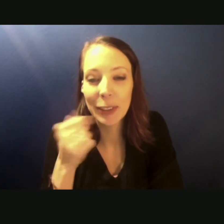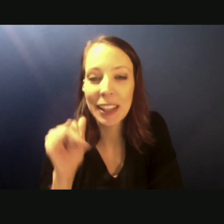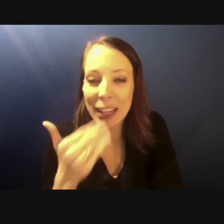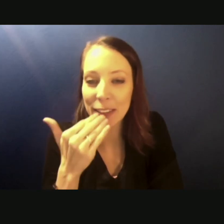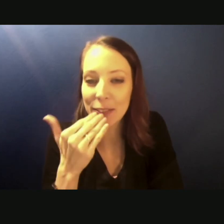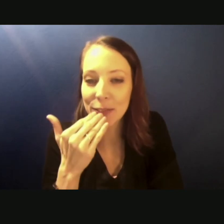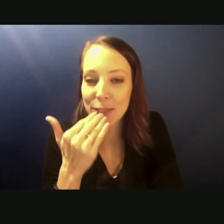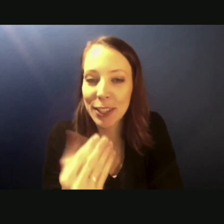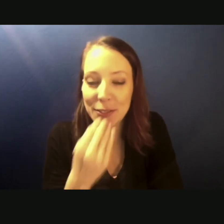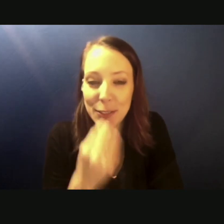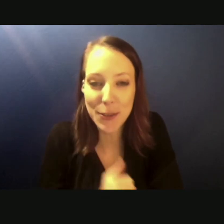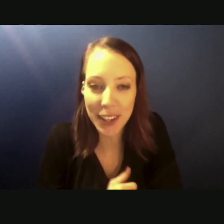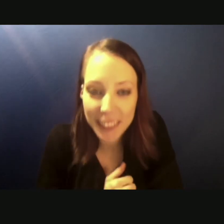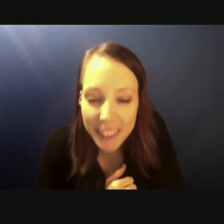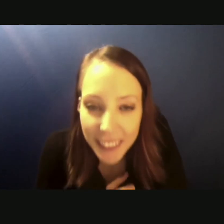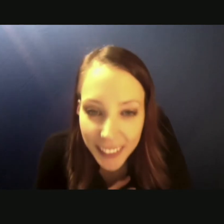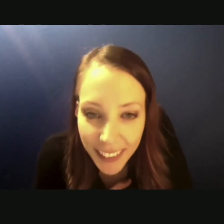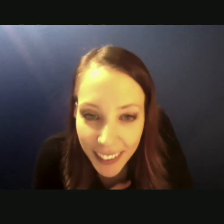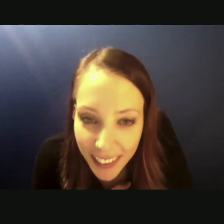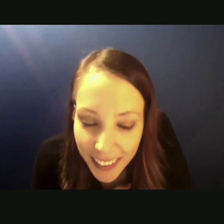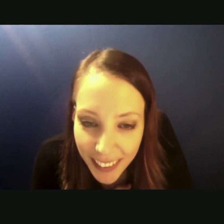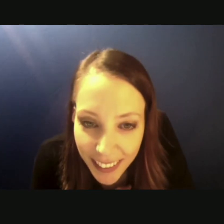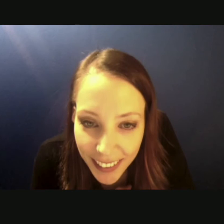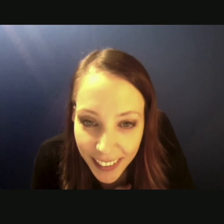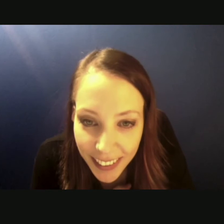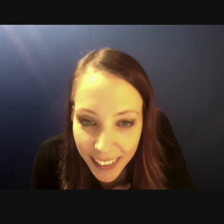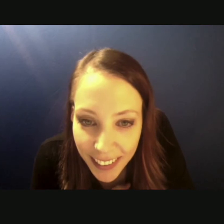Look at that good food. Oh